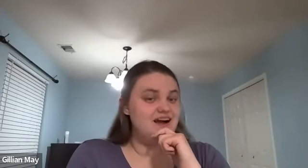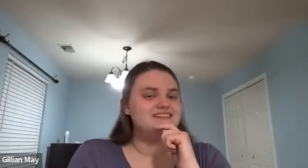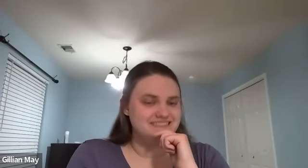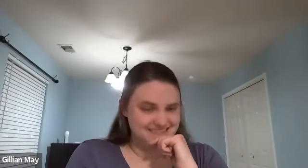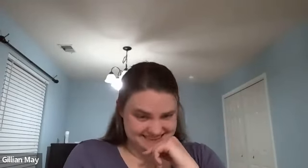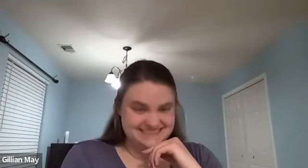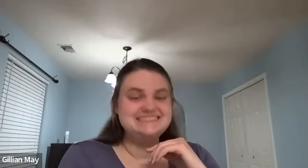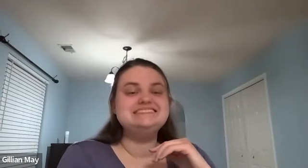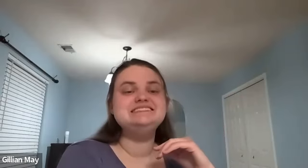Doctor.